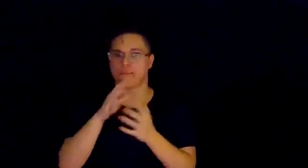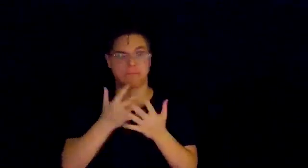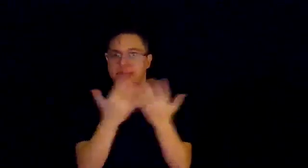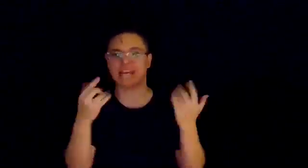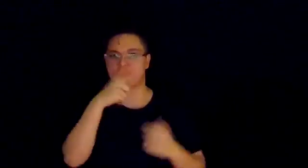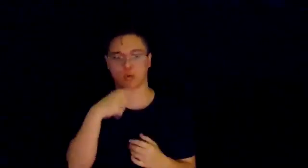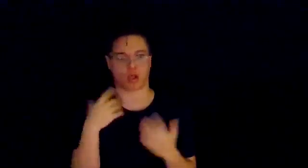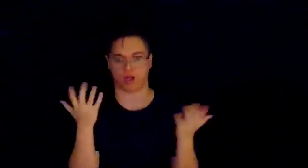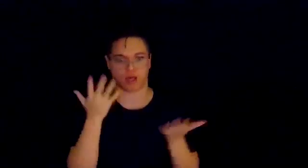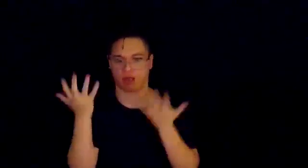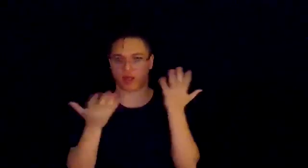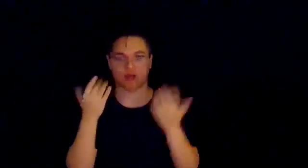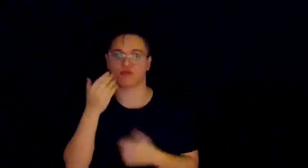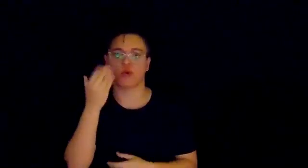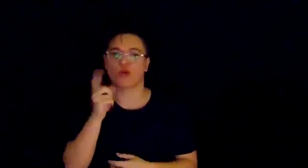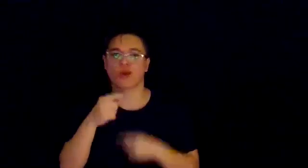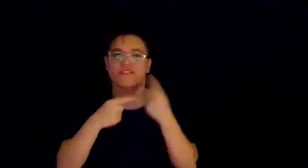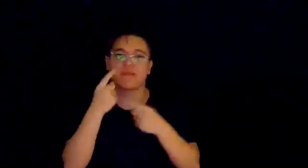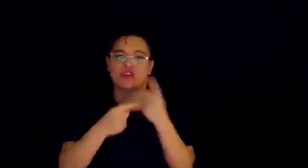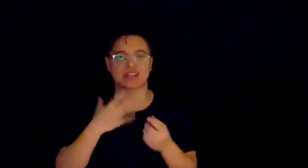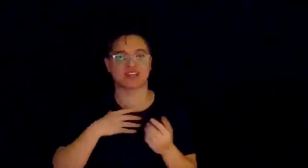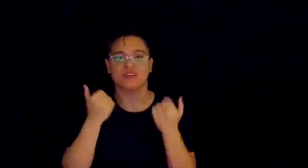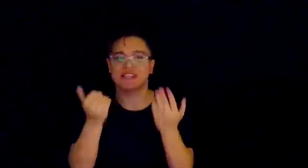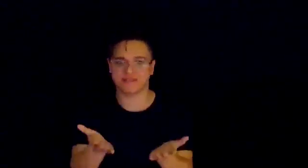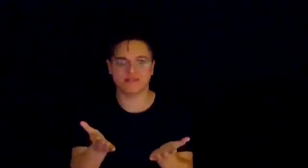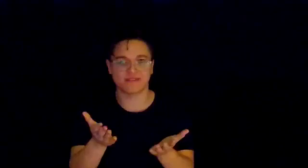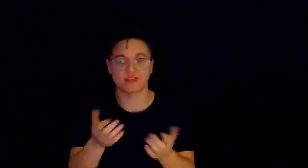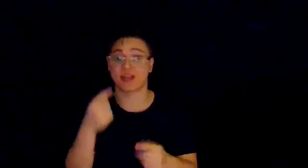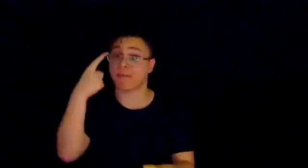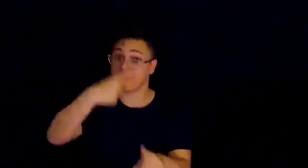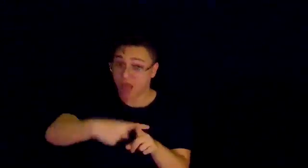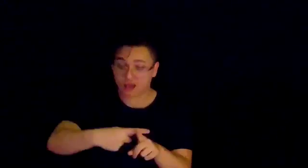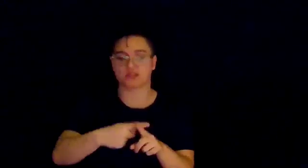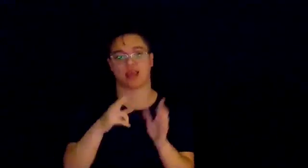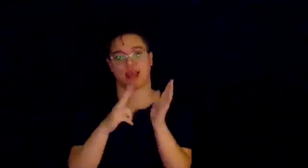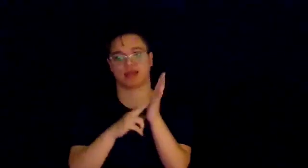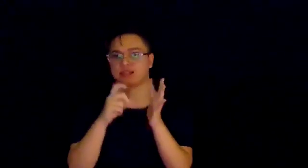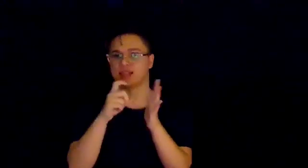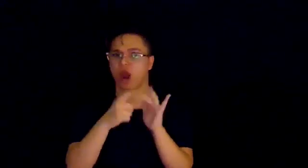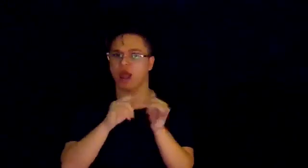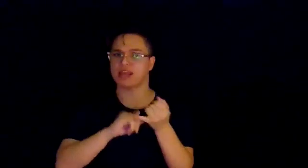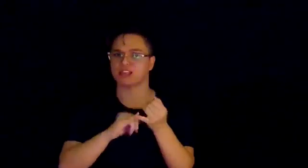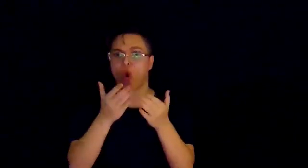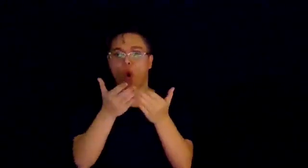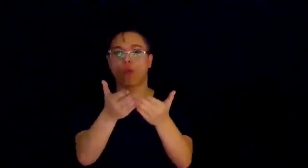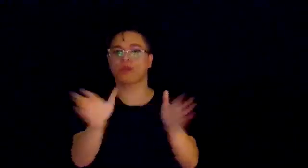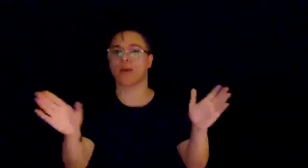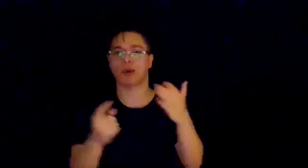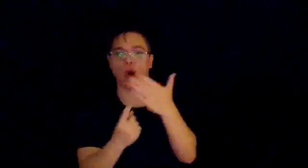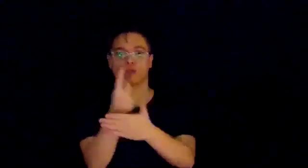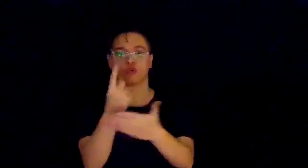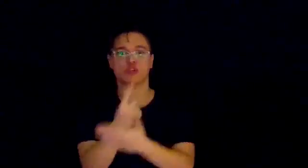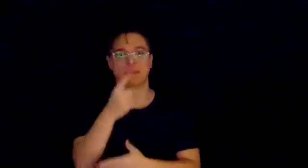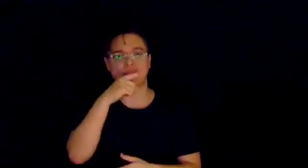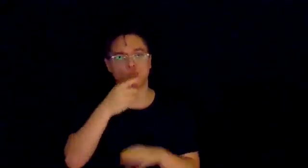that's fair. It's a big thing. It's very different. A lot of people don't know what information they need or